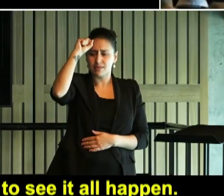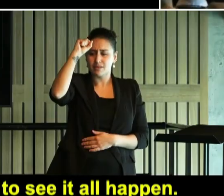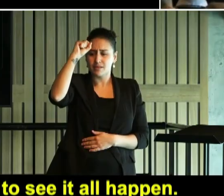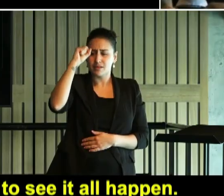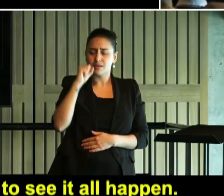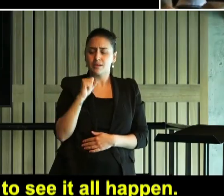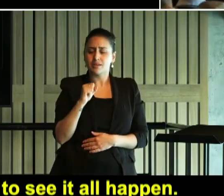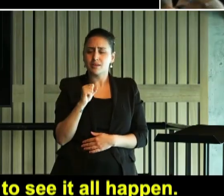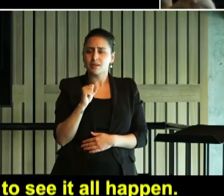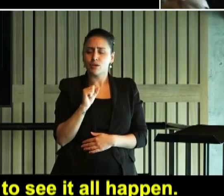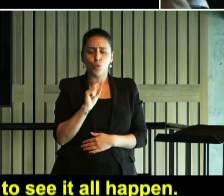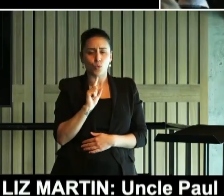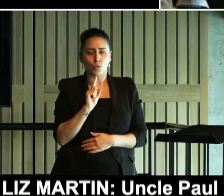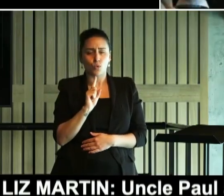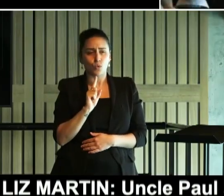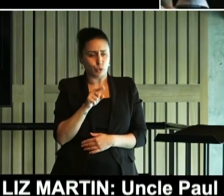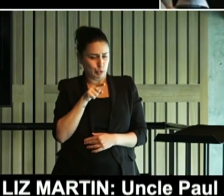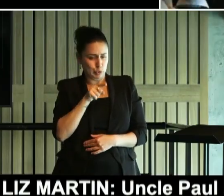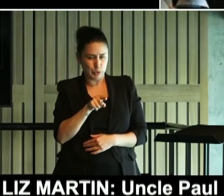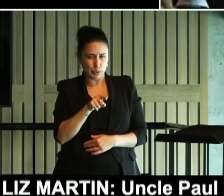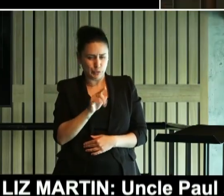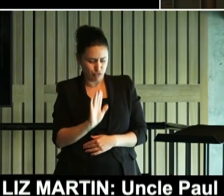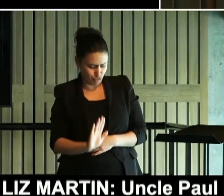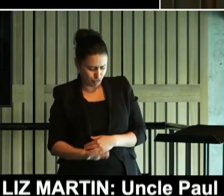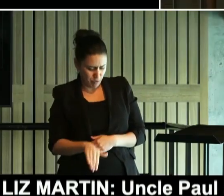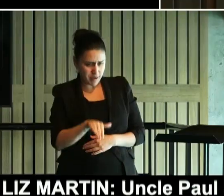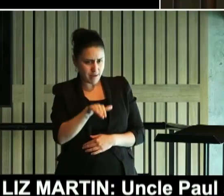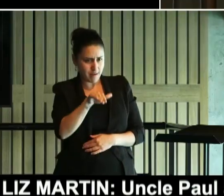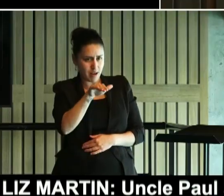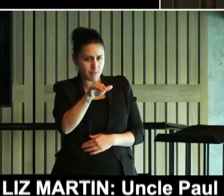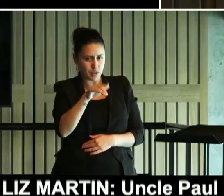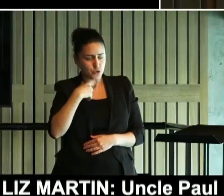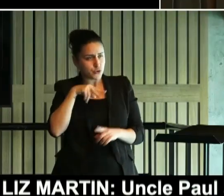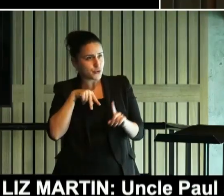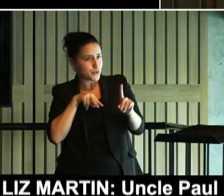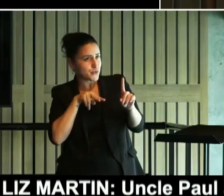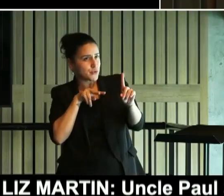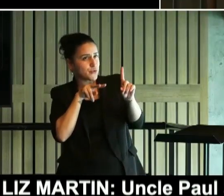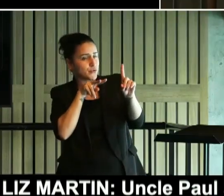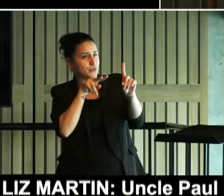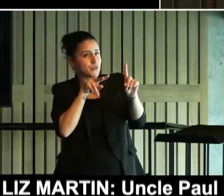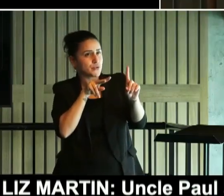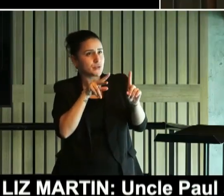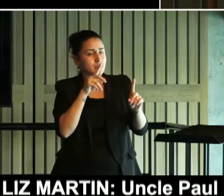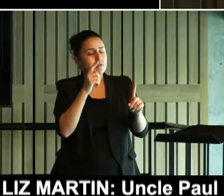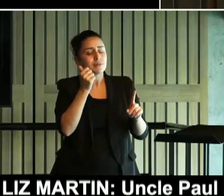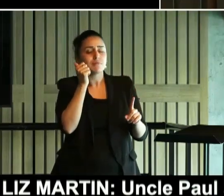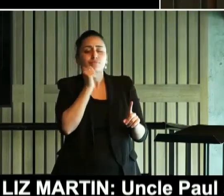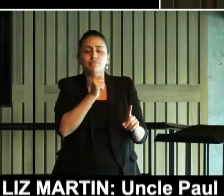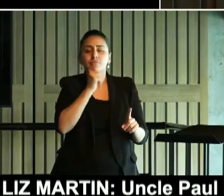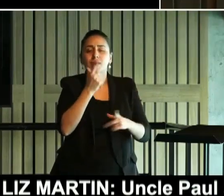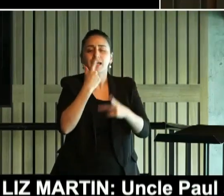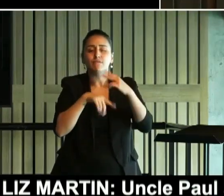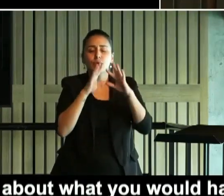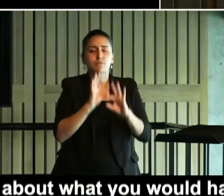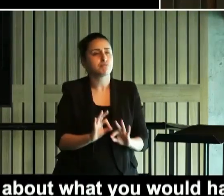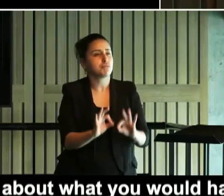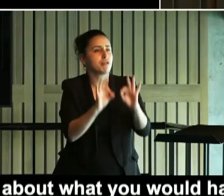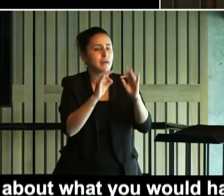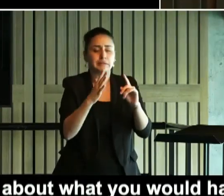what you would have liked growing up and becoming emerging leaders through that sort of process. What would have helped